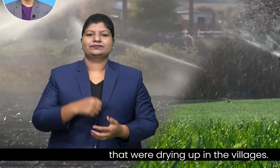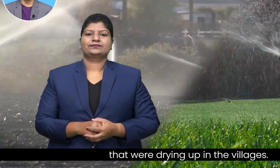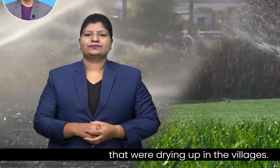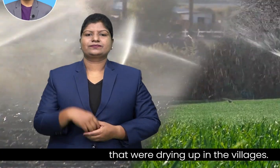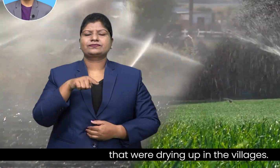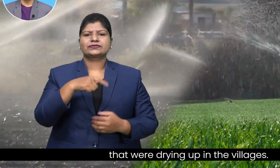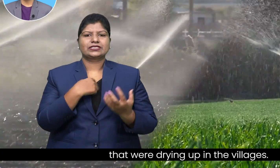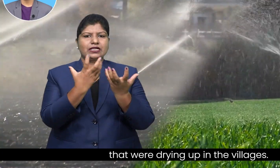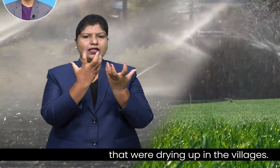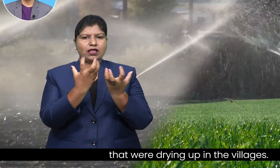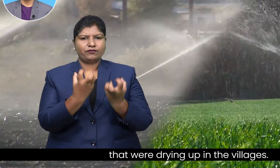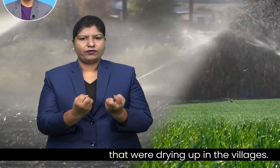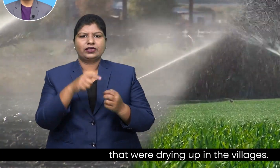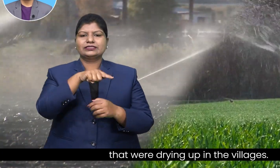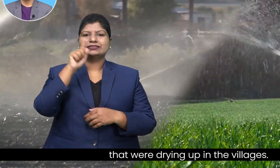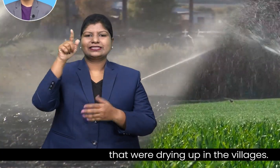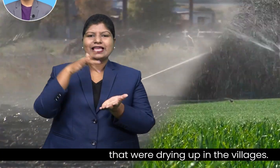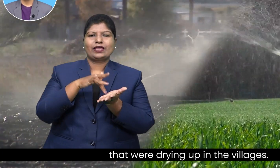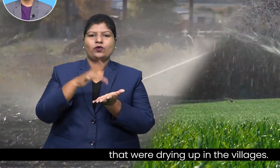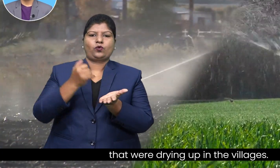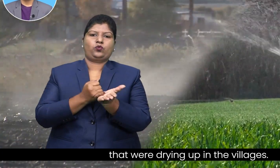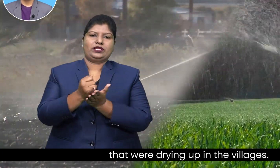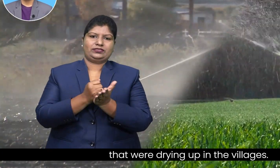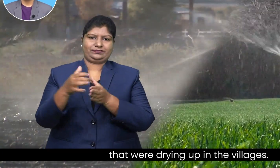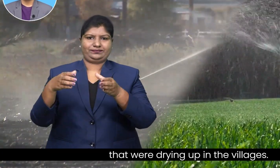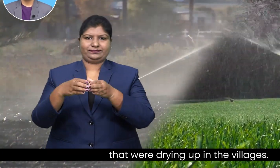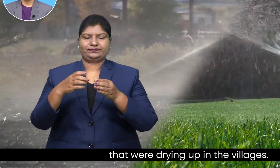that were drying up in the villages.